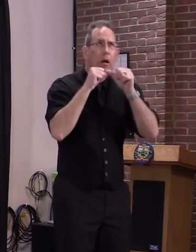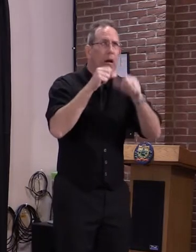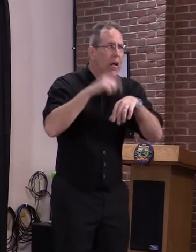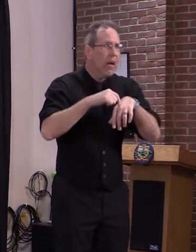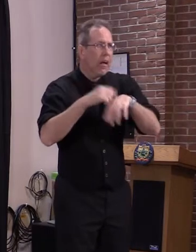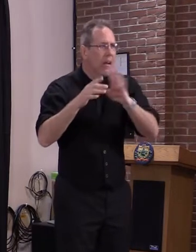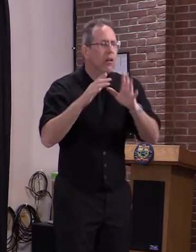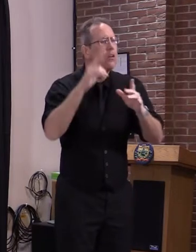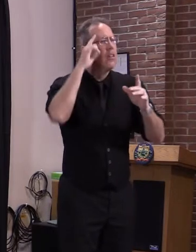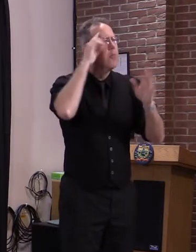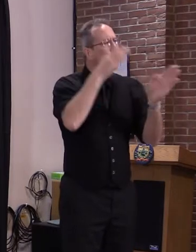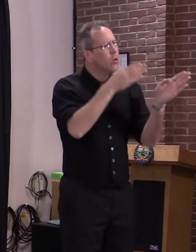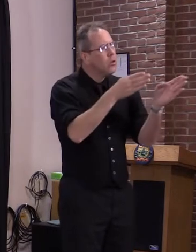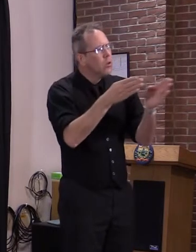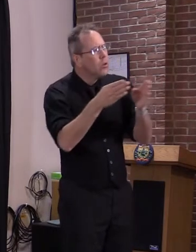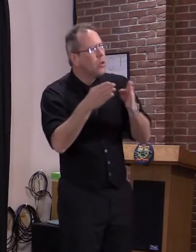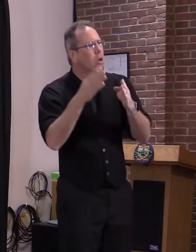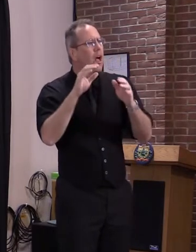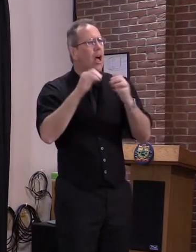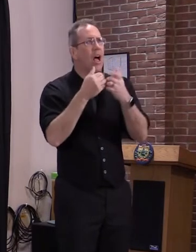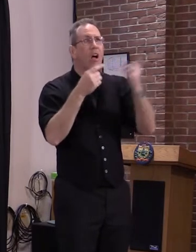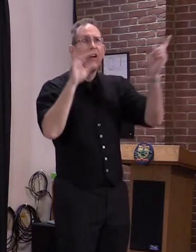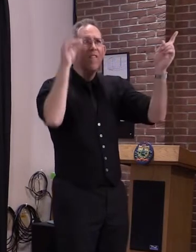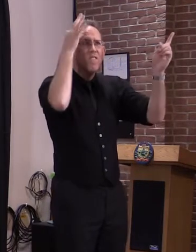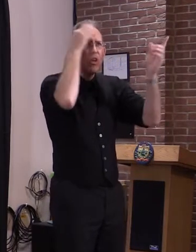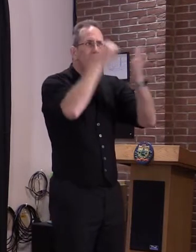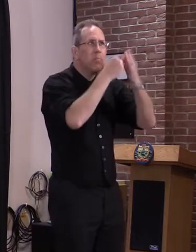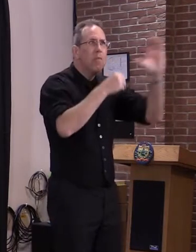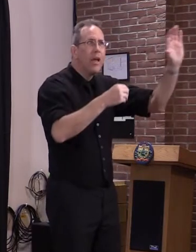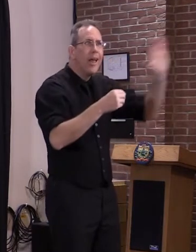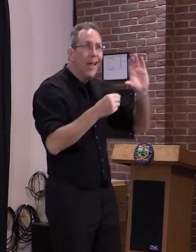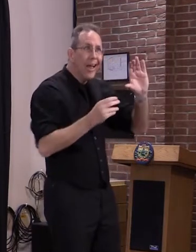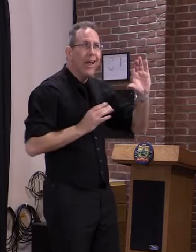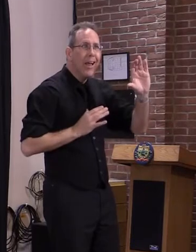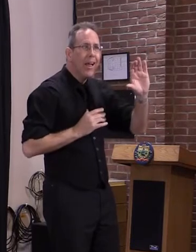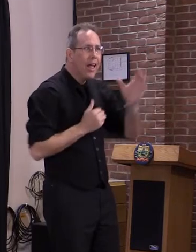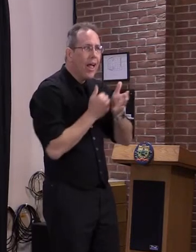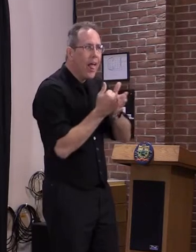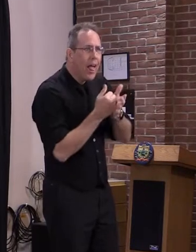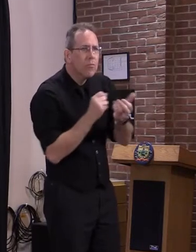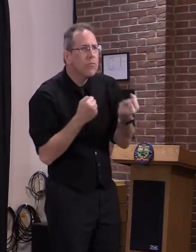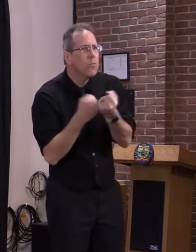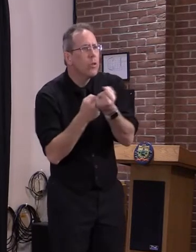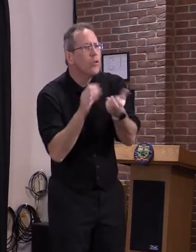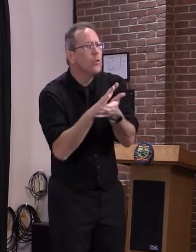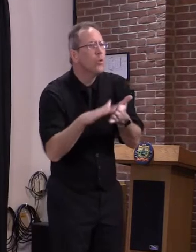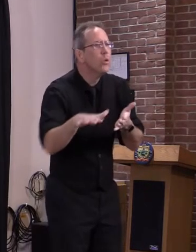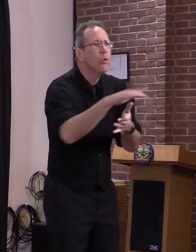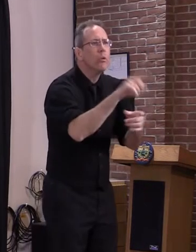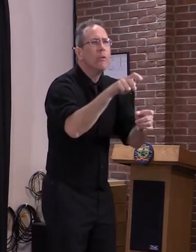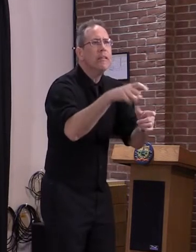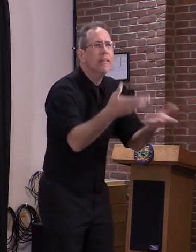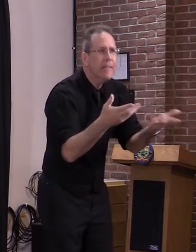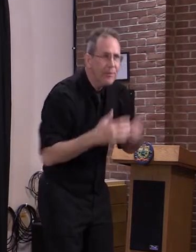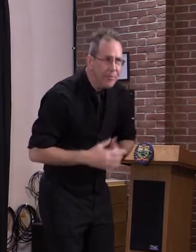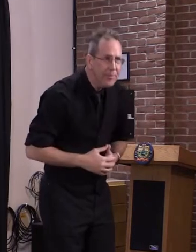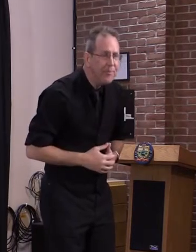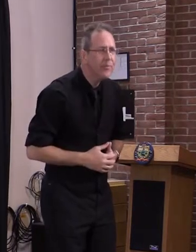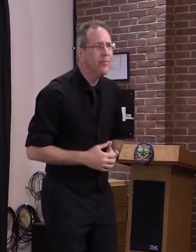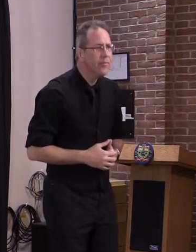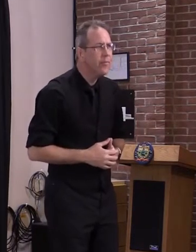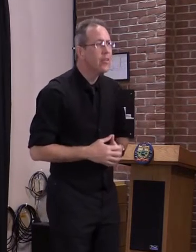that we have at the state level to help them with their local needs. This recovery planning has kicked into high gear at the state